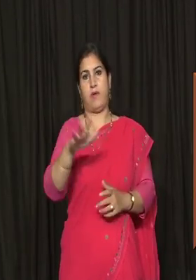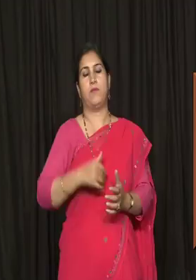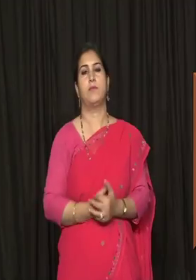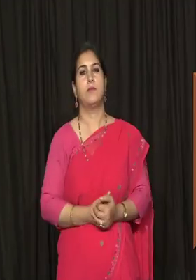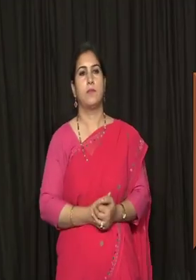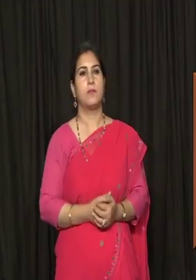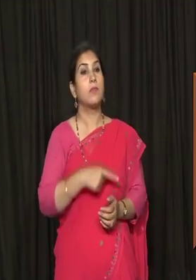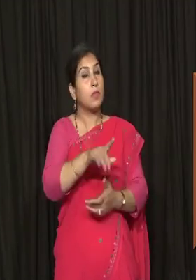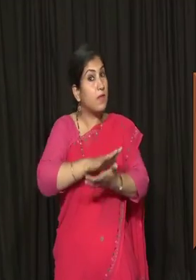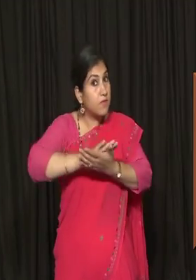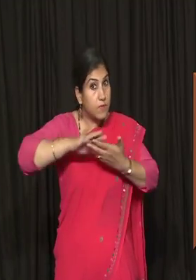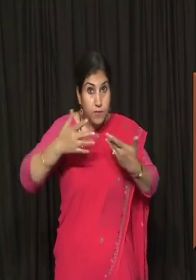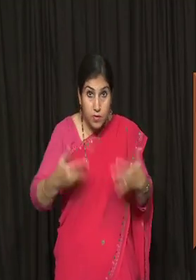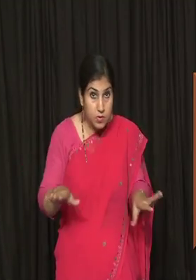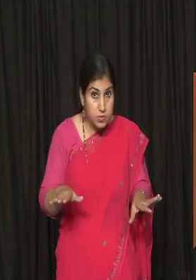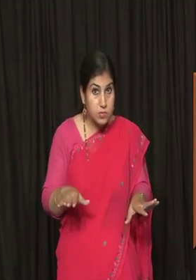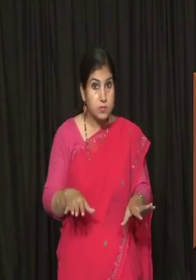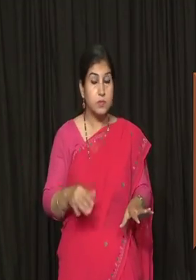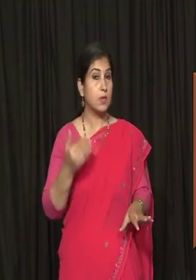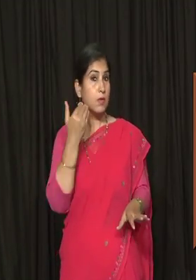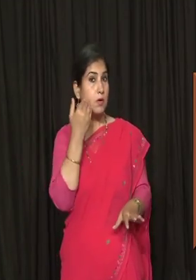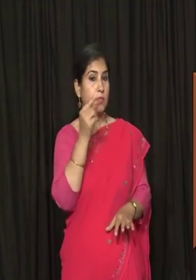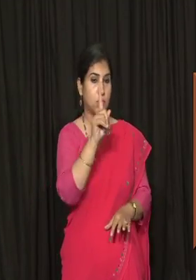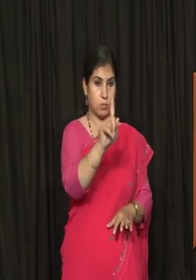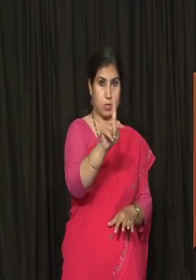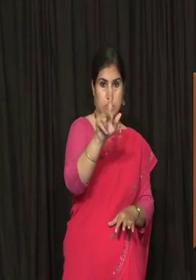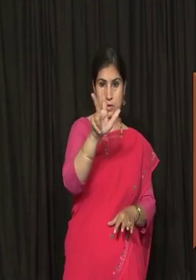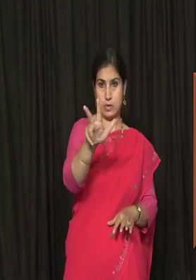and was completed in 1871.